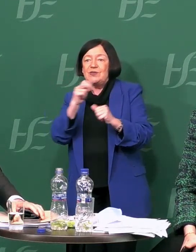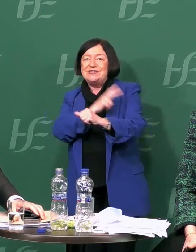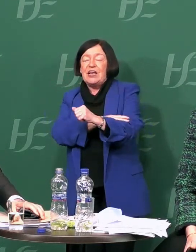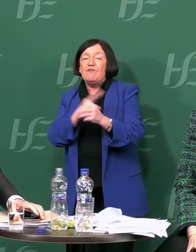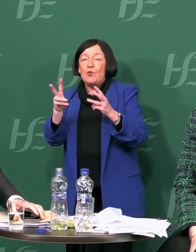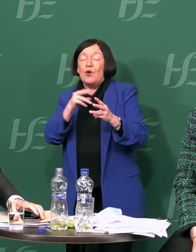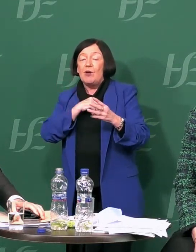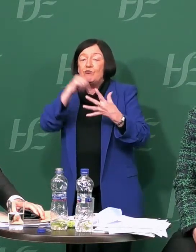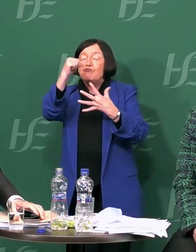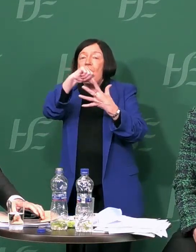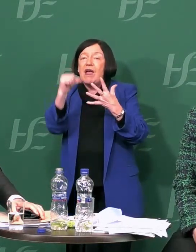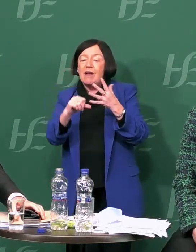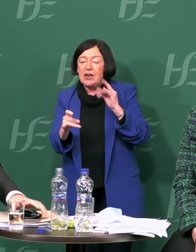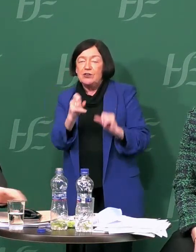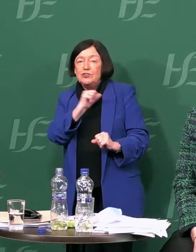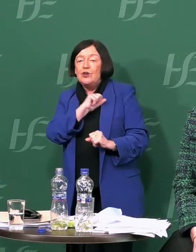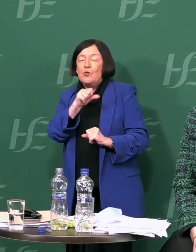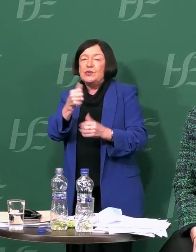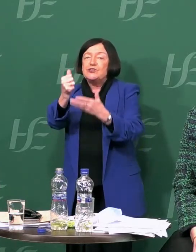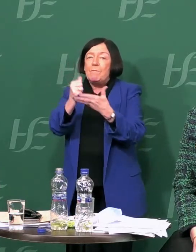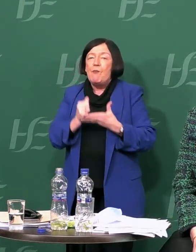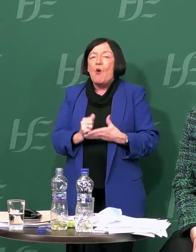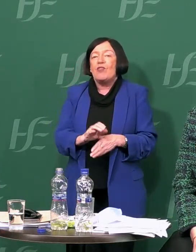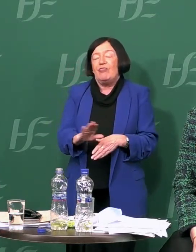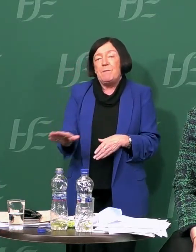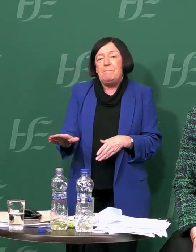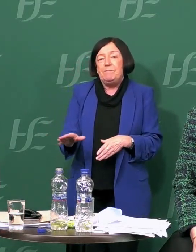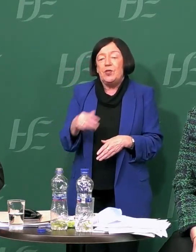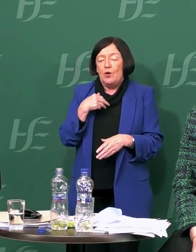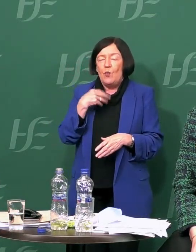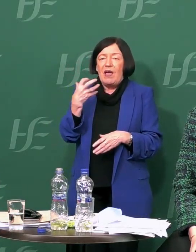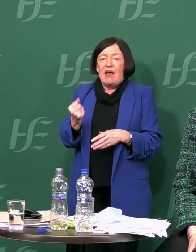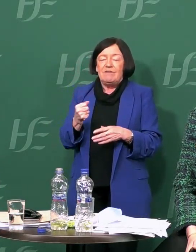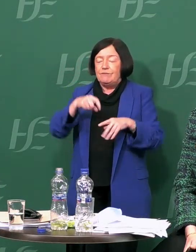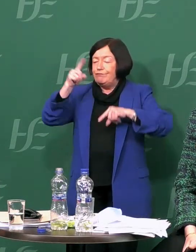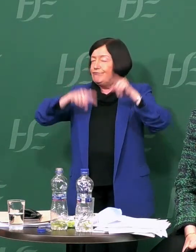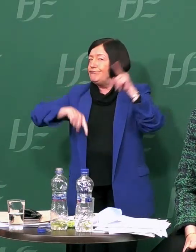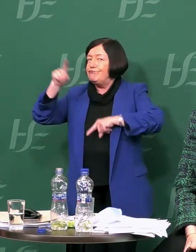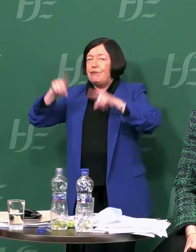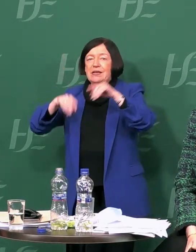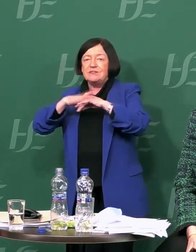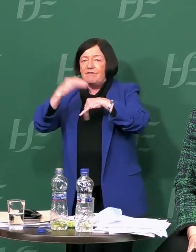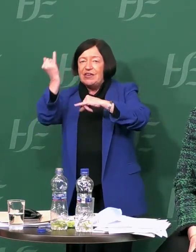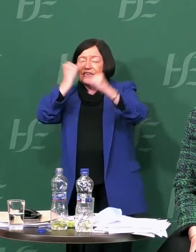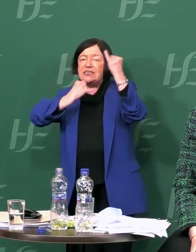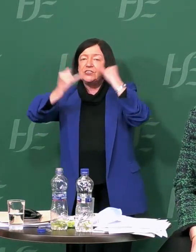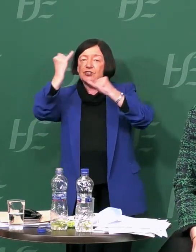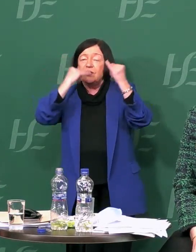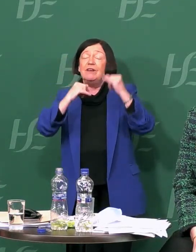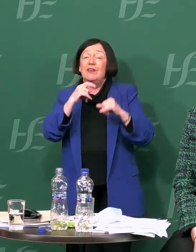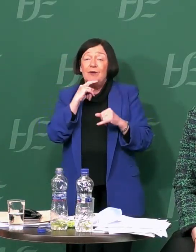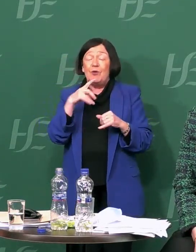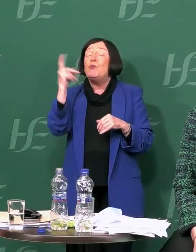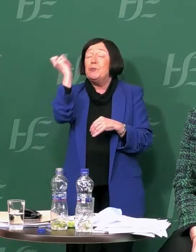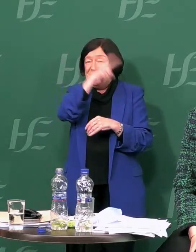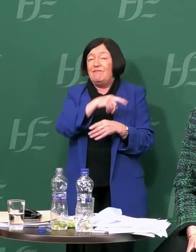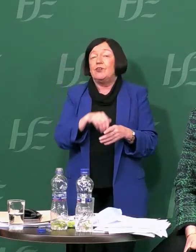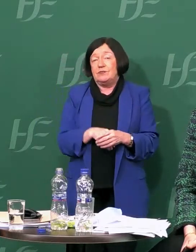So our priority is to try and ensure that we can support them. You know, we have a range of initiatives there, but it will be